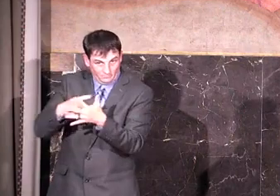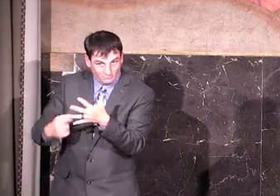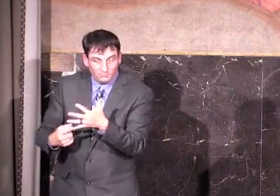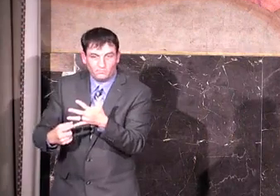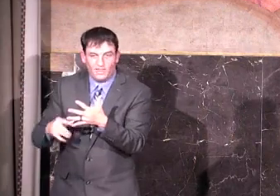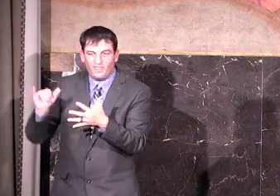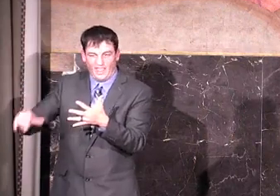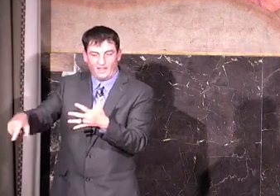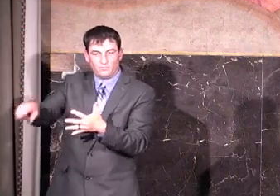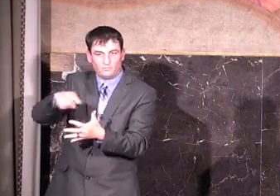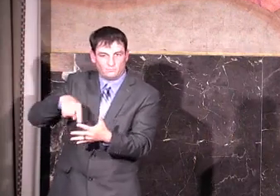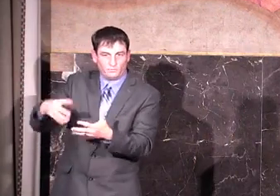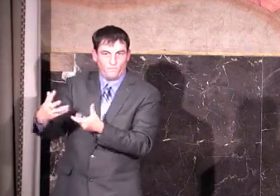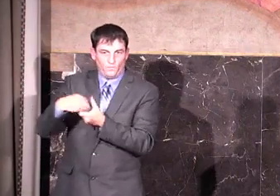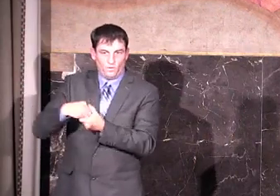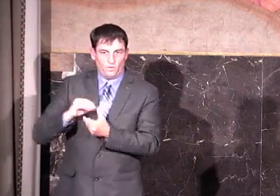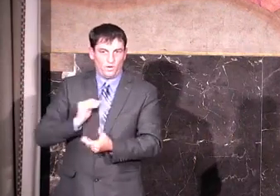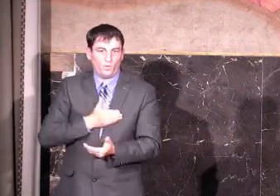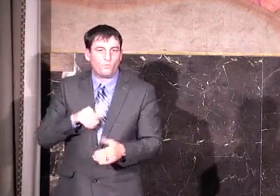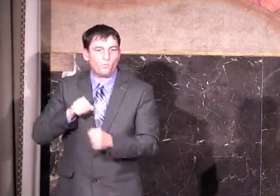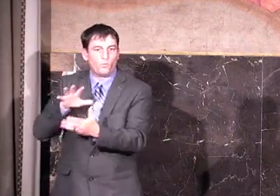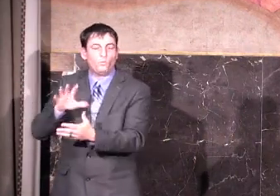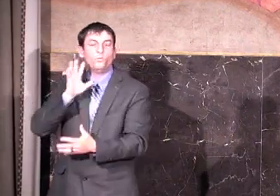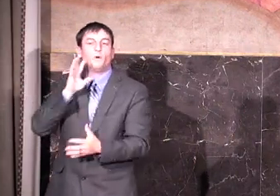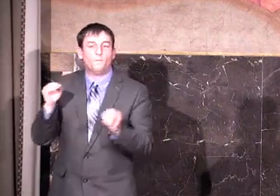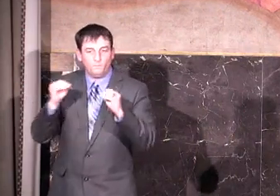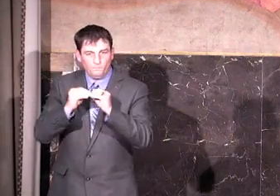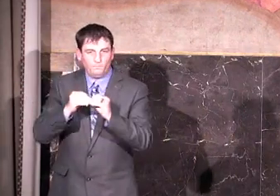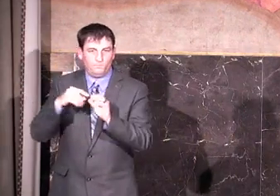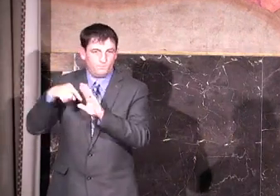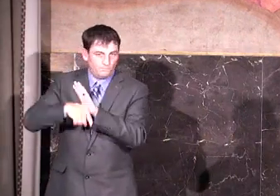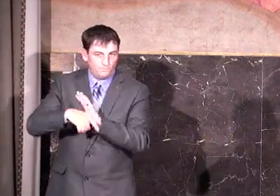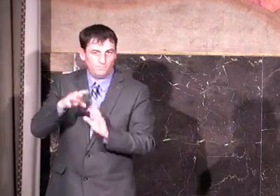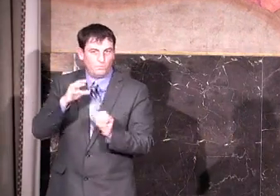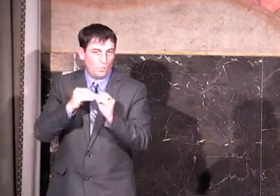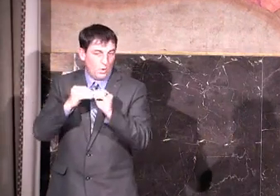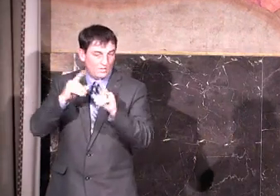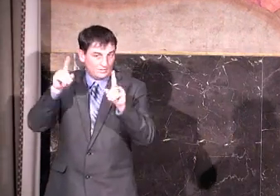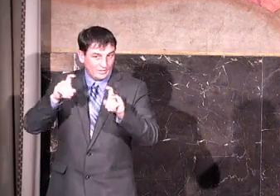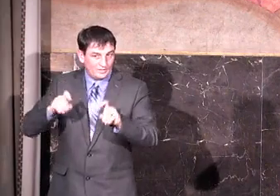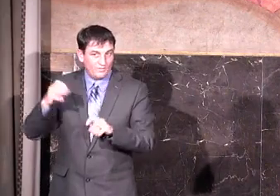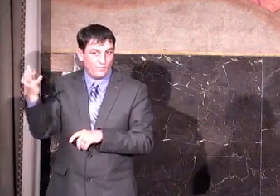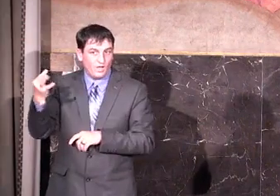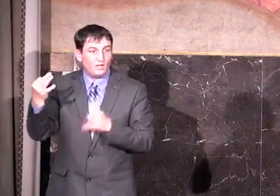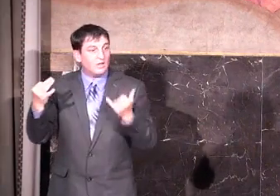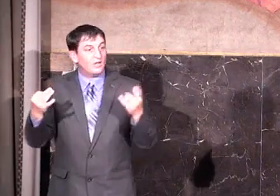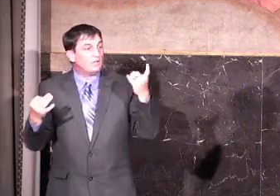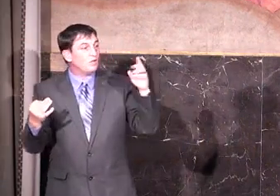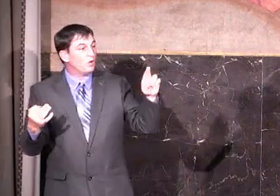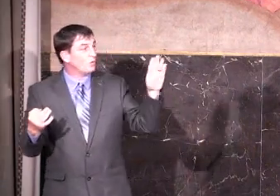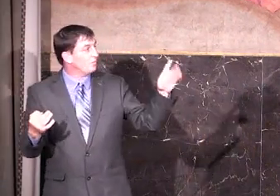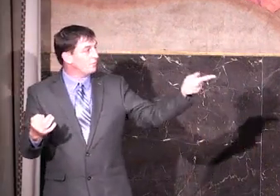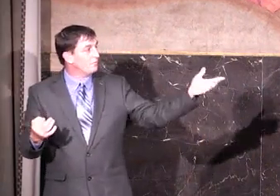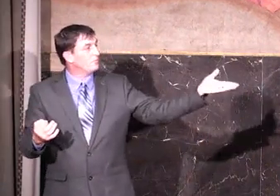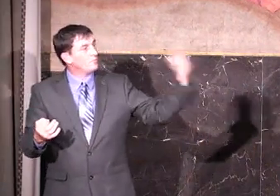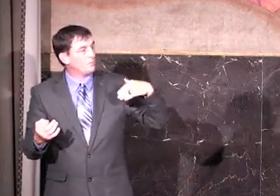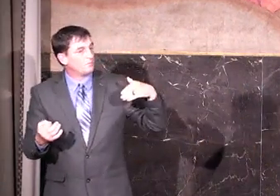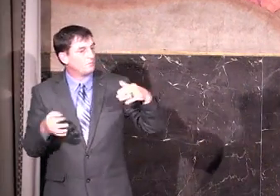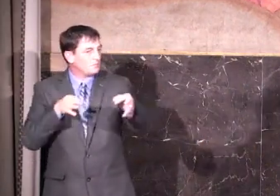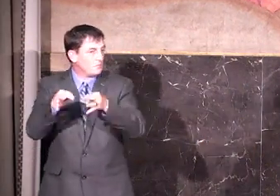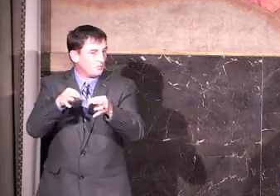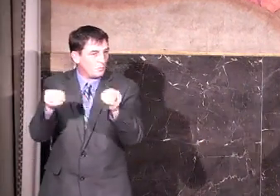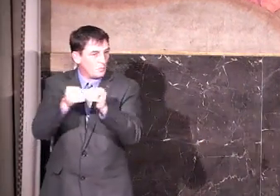of our approach. We will be getting into more into testing on Friday, but Dr. B, why don't you come up and give a little better